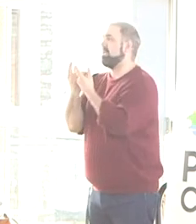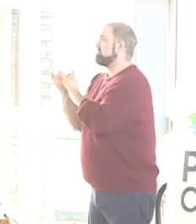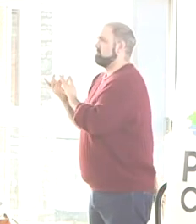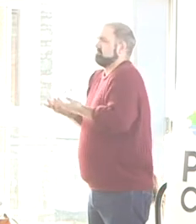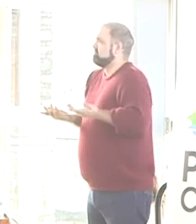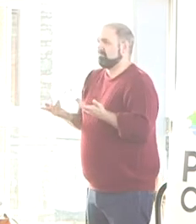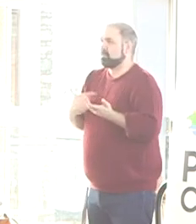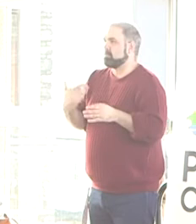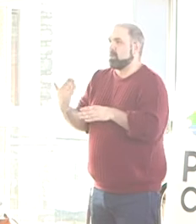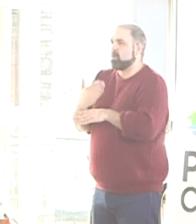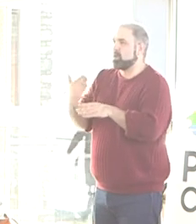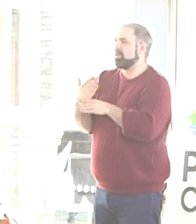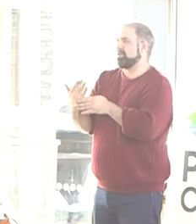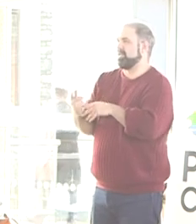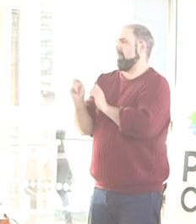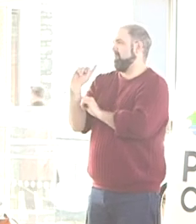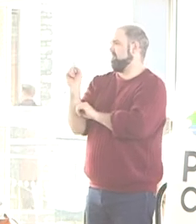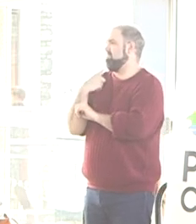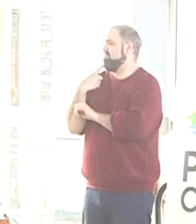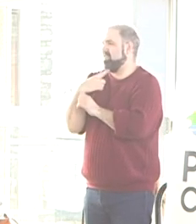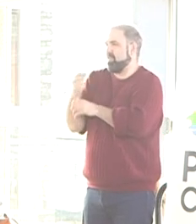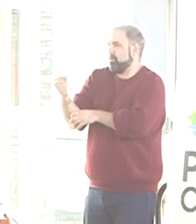to know I was working in a sleazy leather bar.